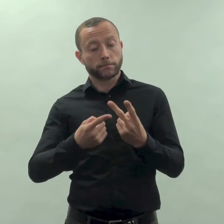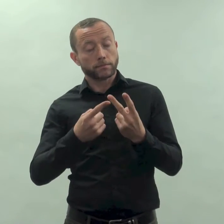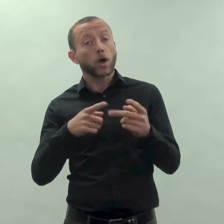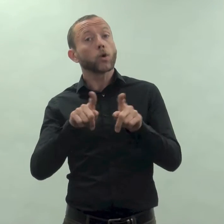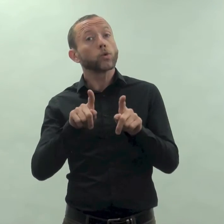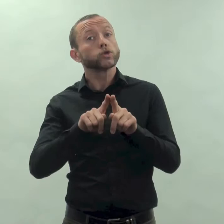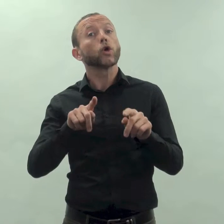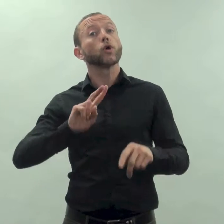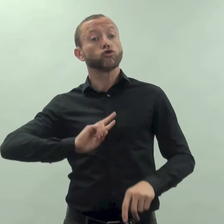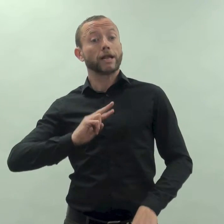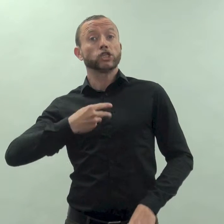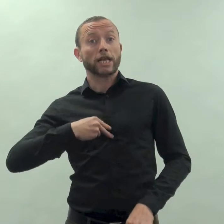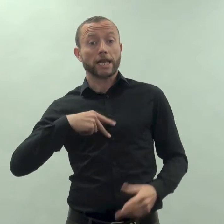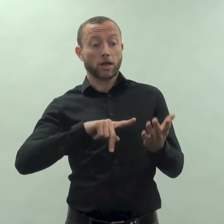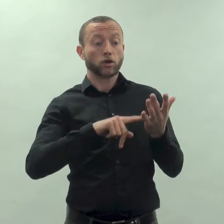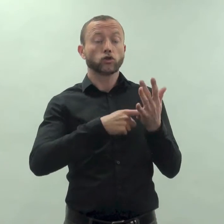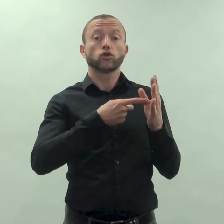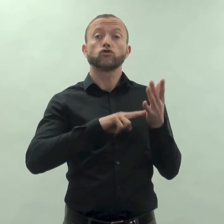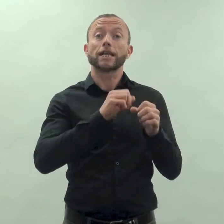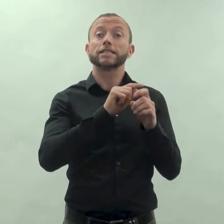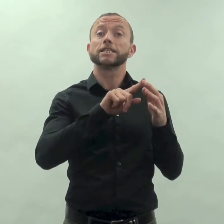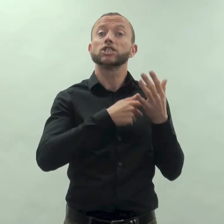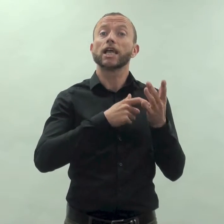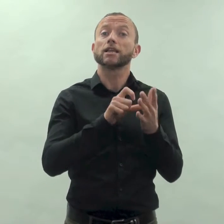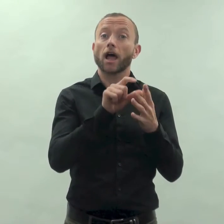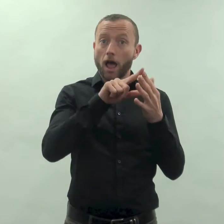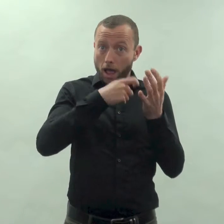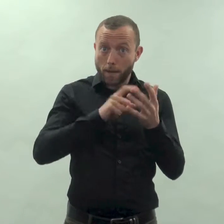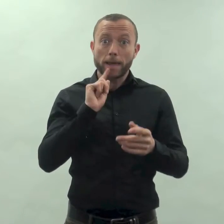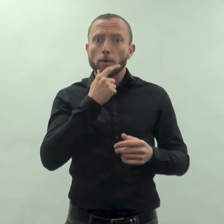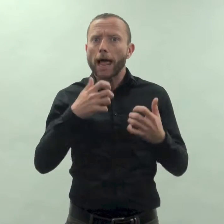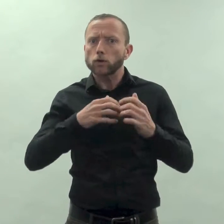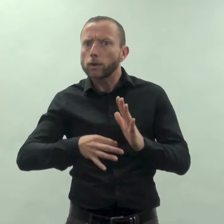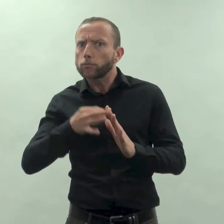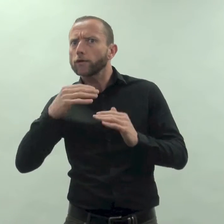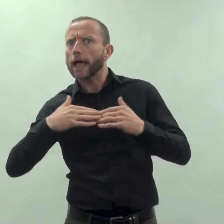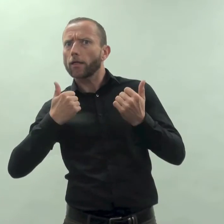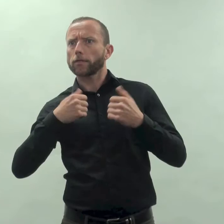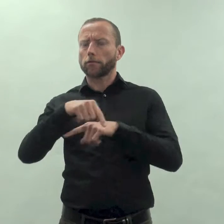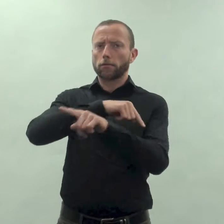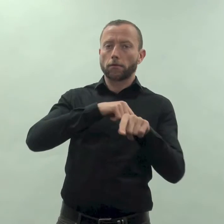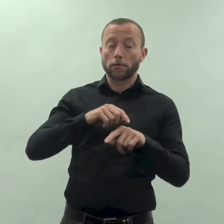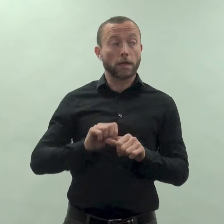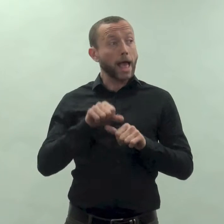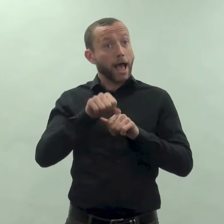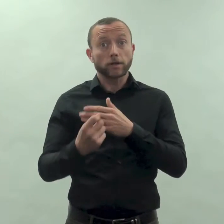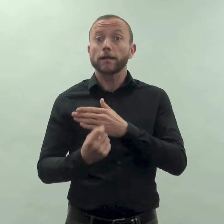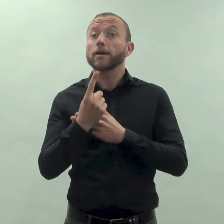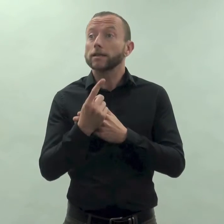perspective? What more can be done to raise awareness of the needs of transgender people? Following the event, the